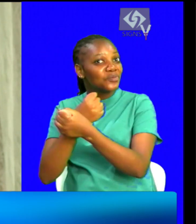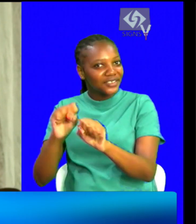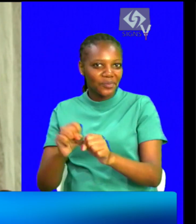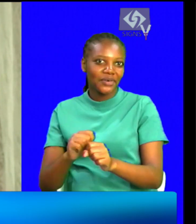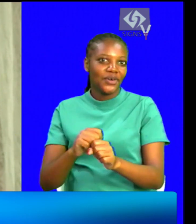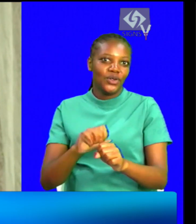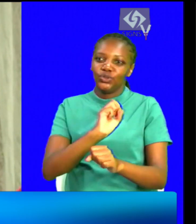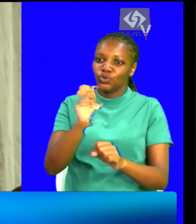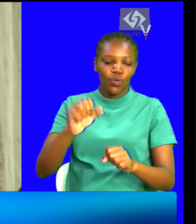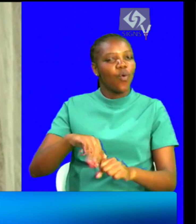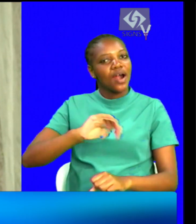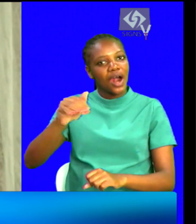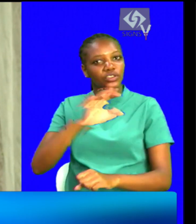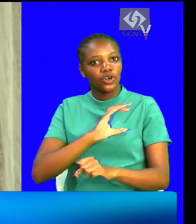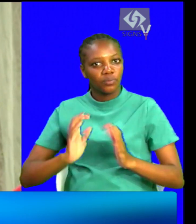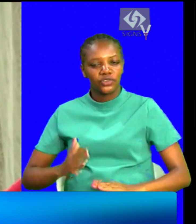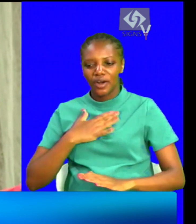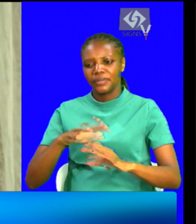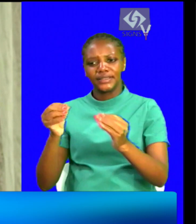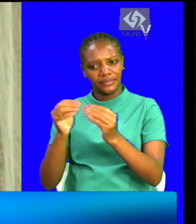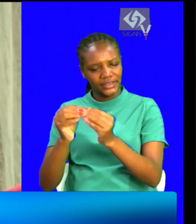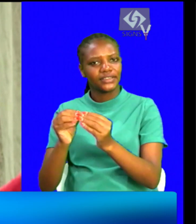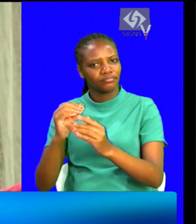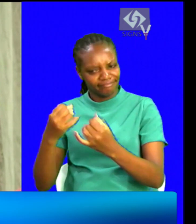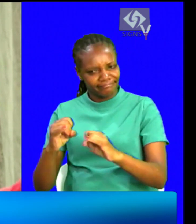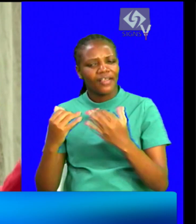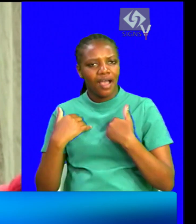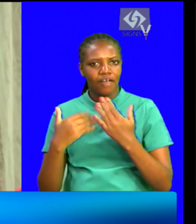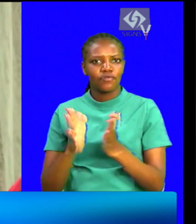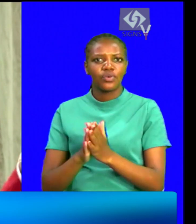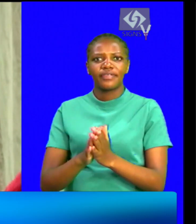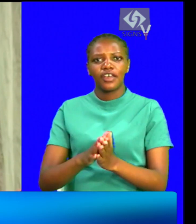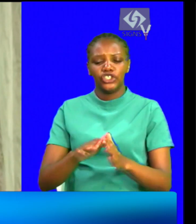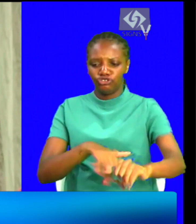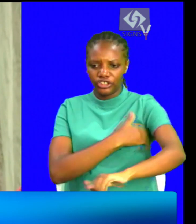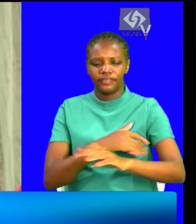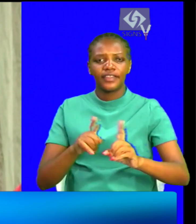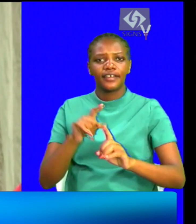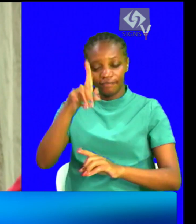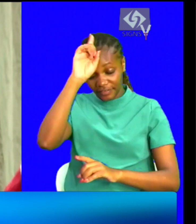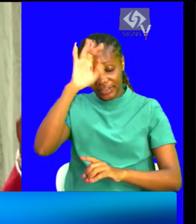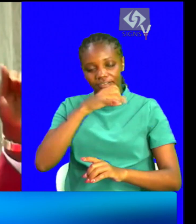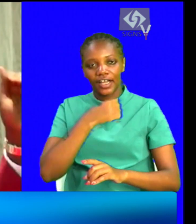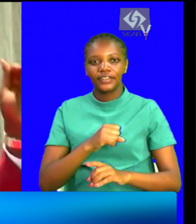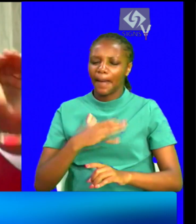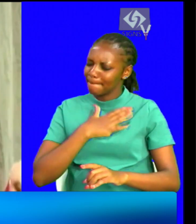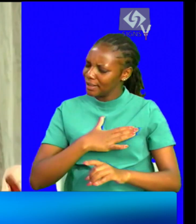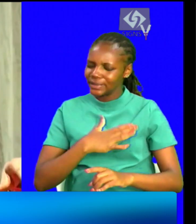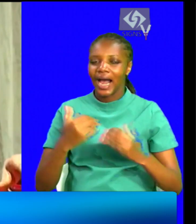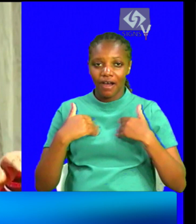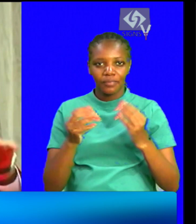haina akili, chief ndio mwenye kuamua. So County Commissioner, can you call your chiefs and your village elders in Mbukumu, you have a meeting and you